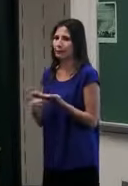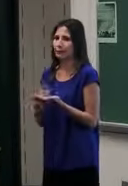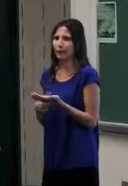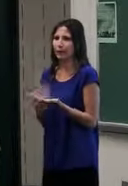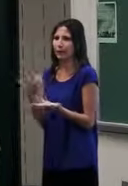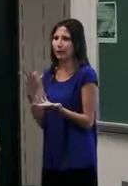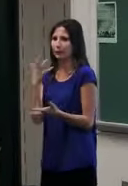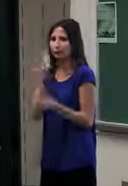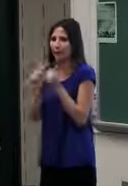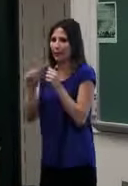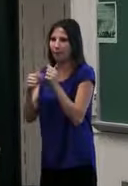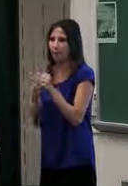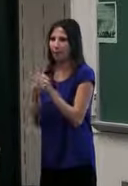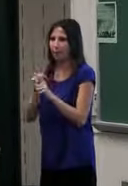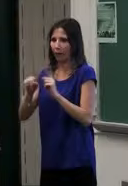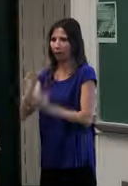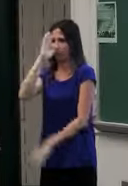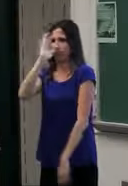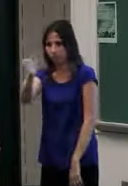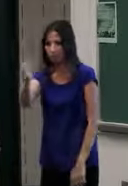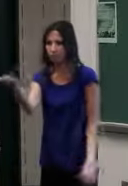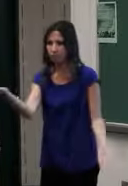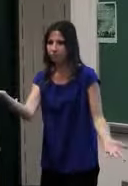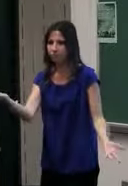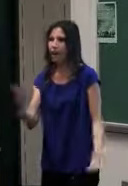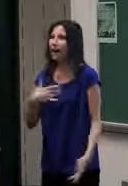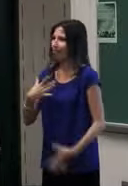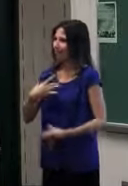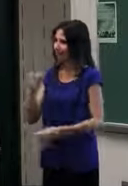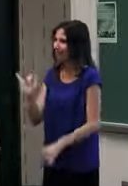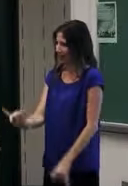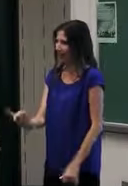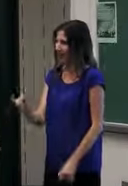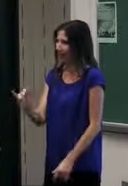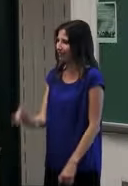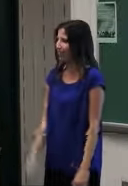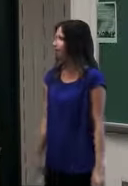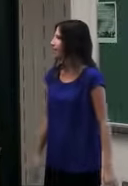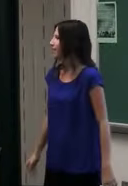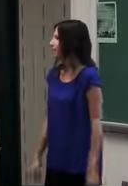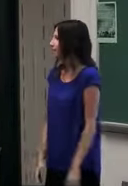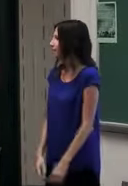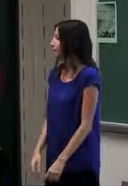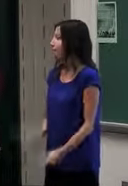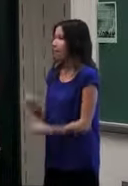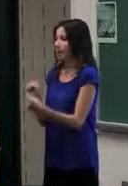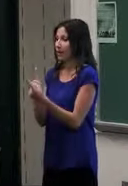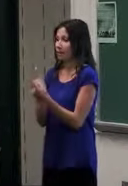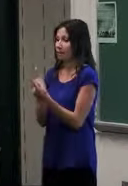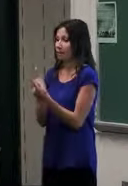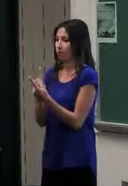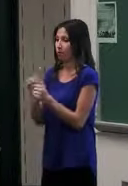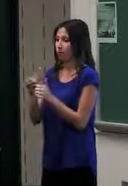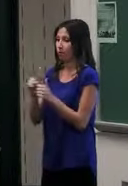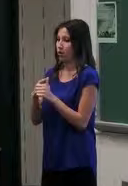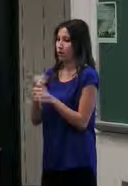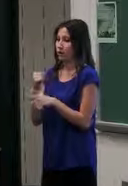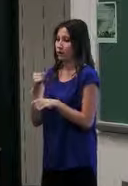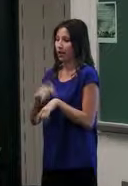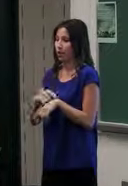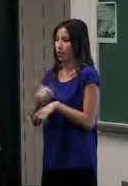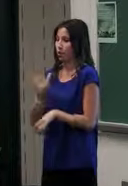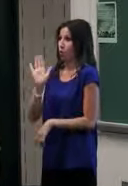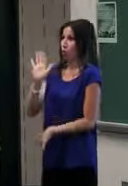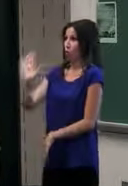going to be really straightforward with everything that he says to you, which is exactly what I like. So I met him and he said that this is your